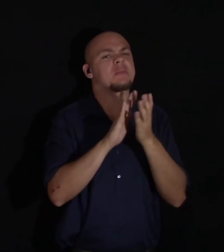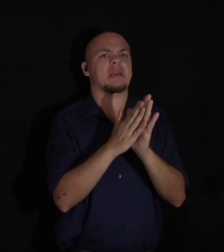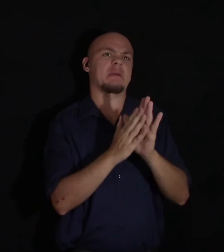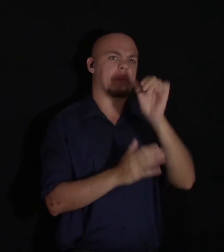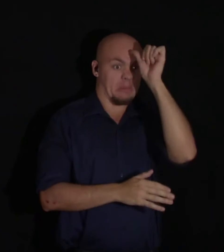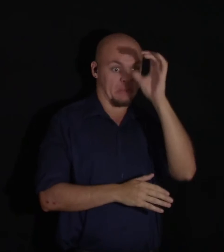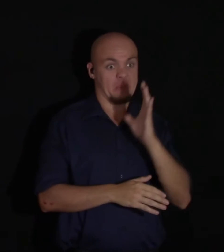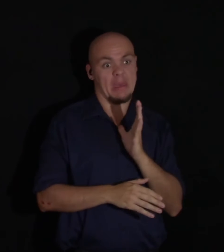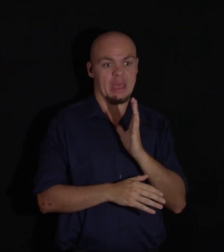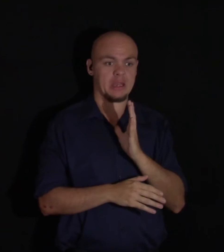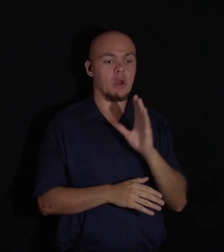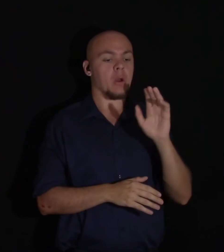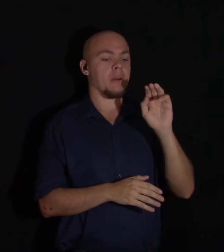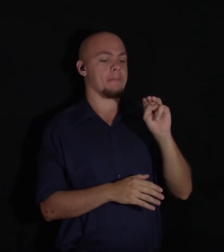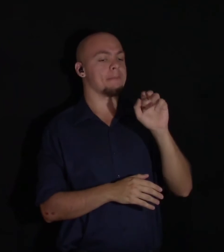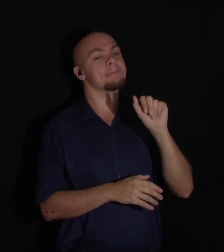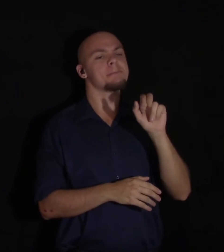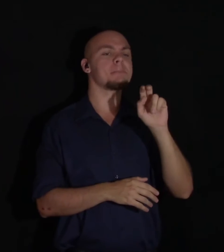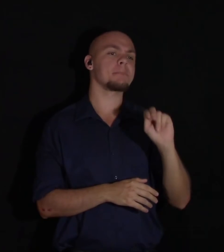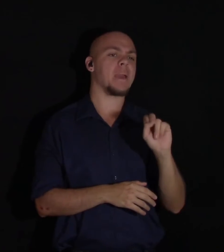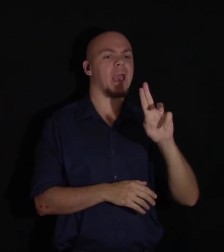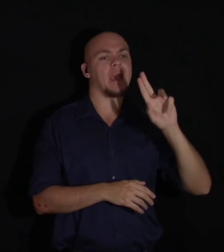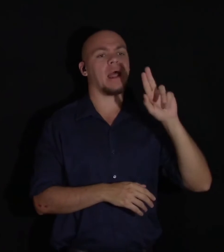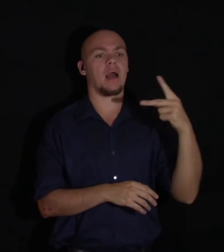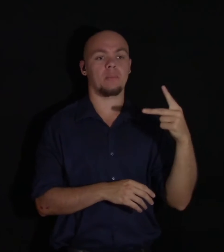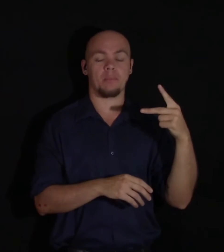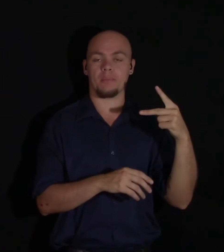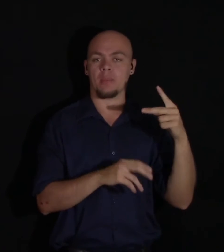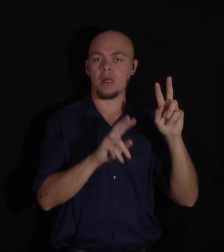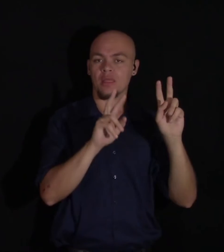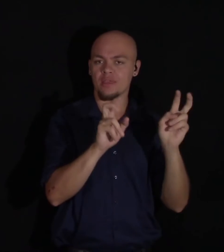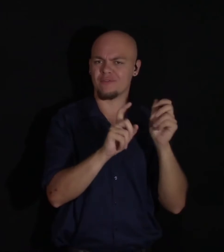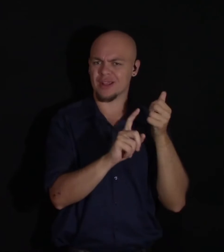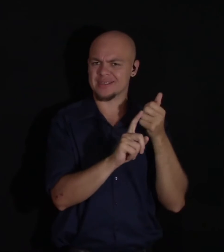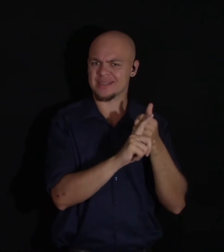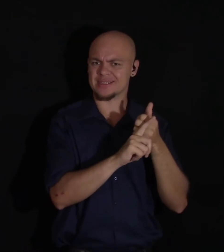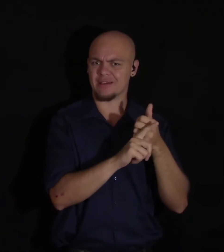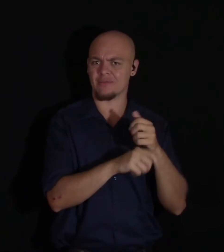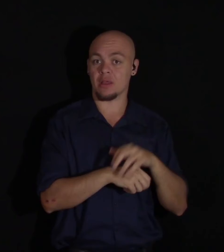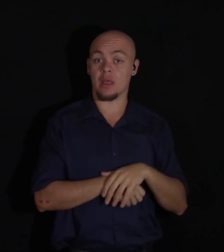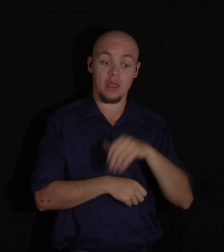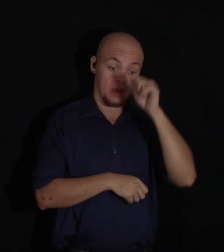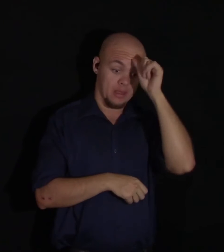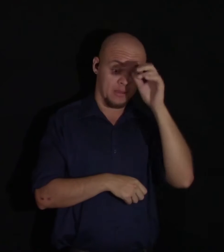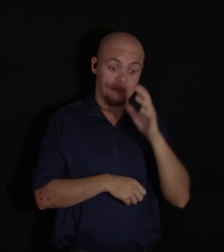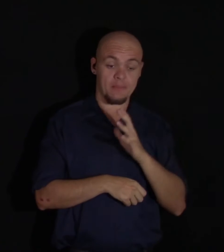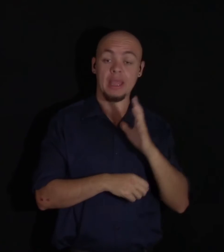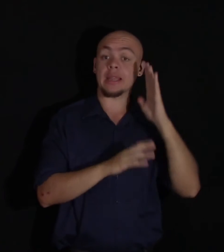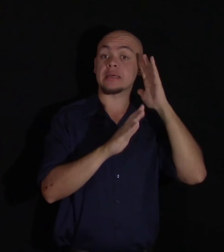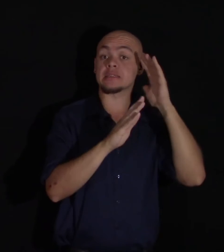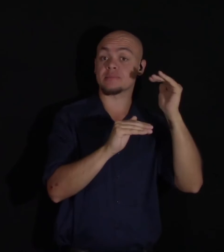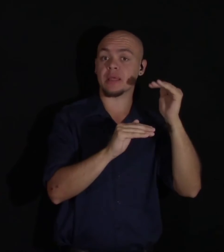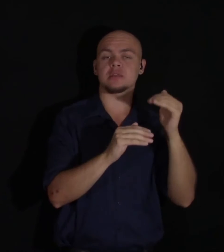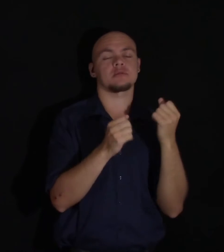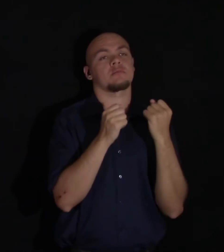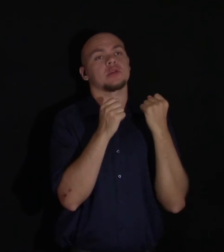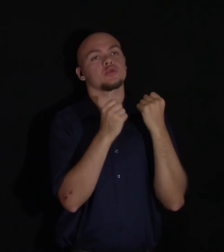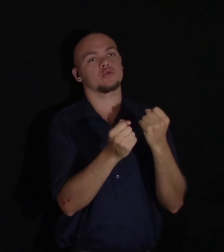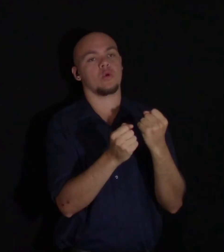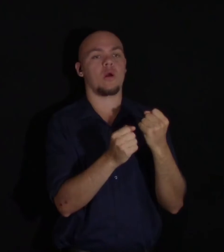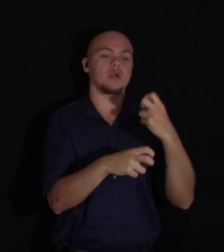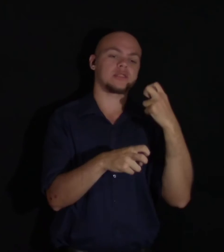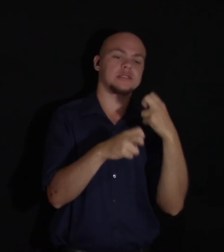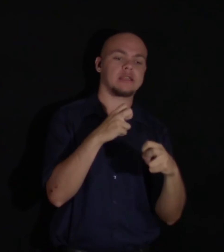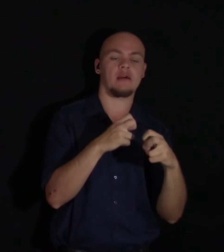second? Man up, the phrase in itself. A man is supposed to be strong, tough,